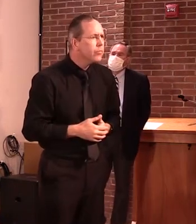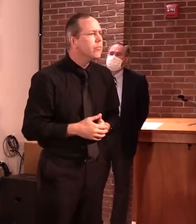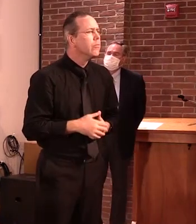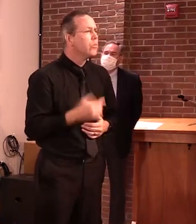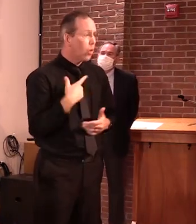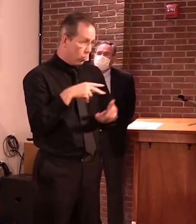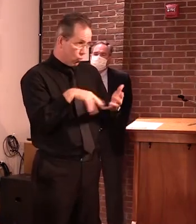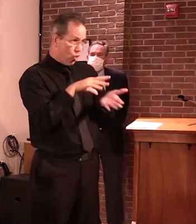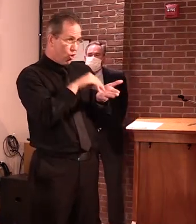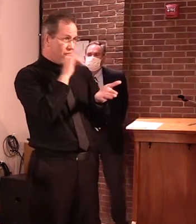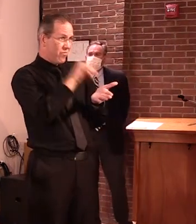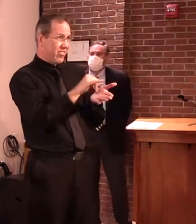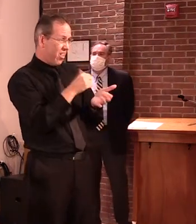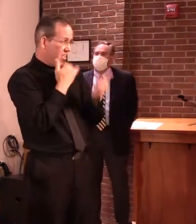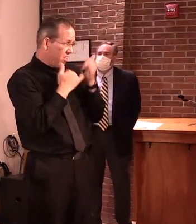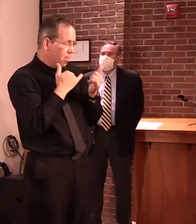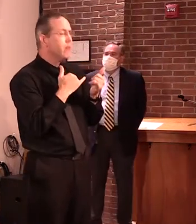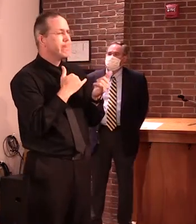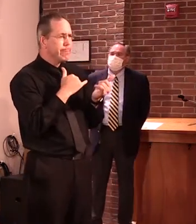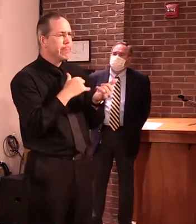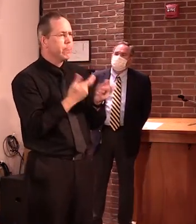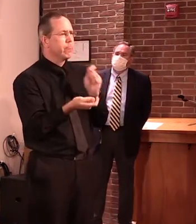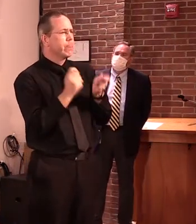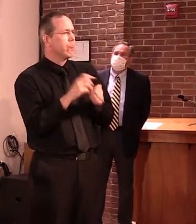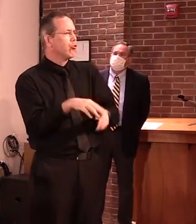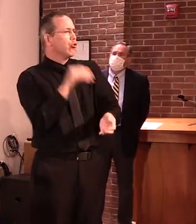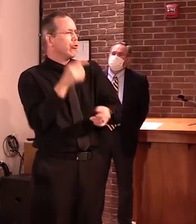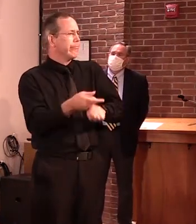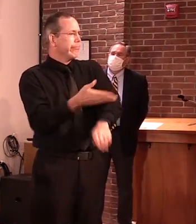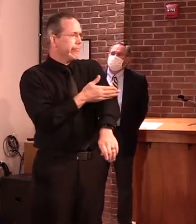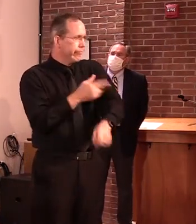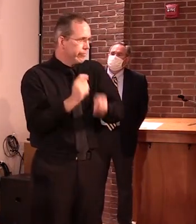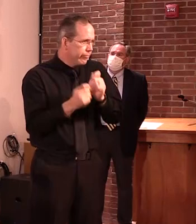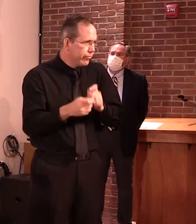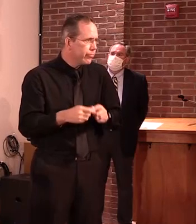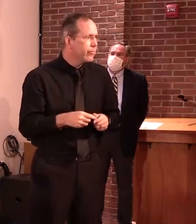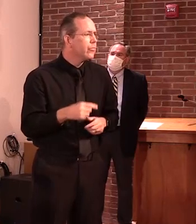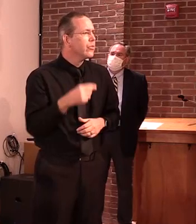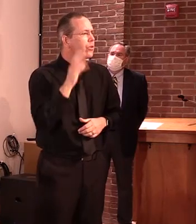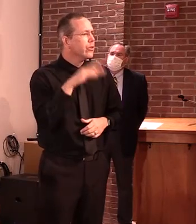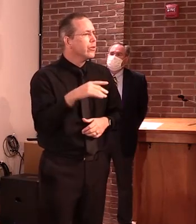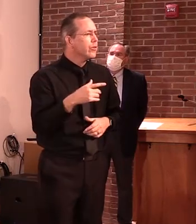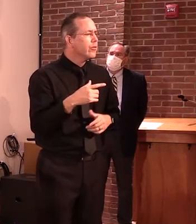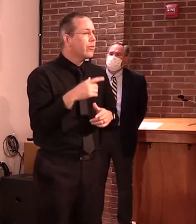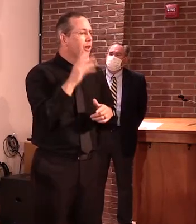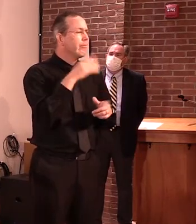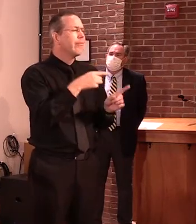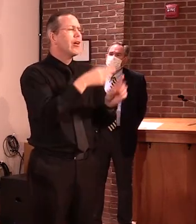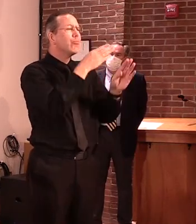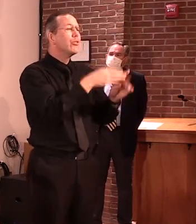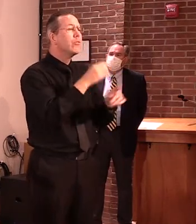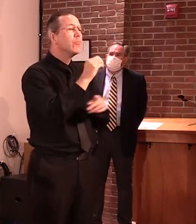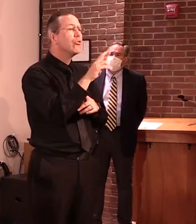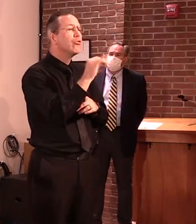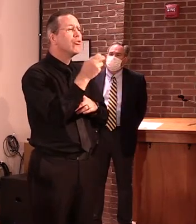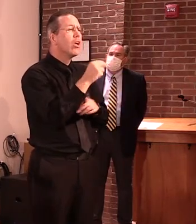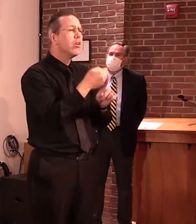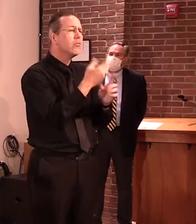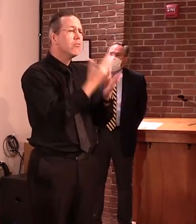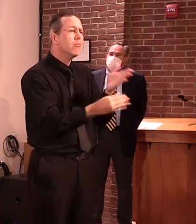a cancerous growth tumor can go undetected for so long that eventually it shuts off the airway